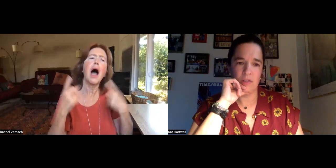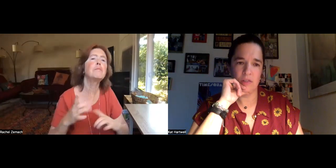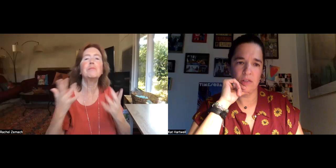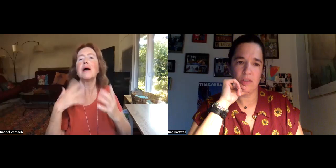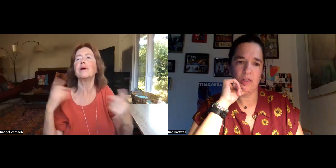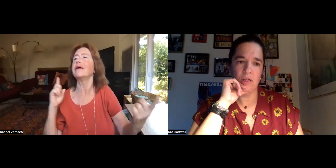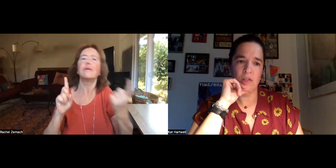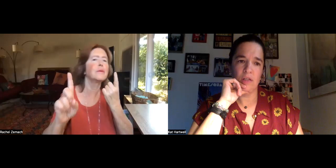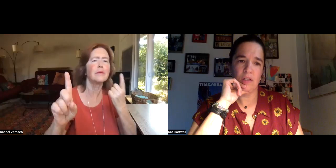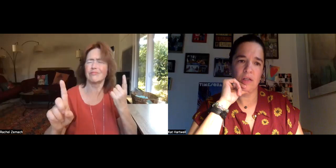happen, maybe